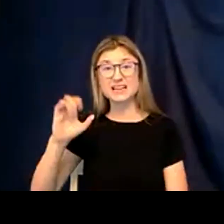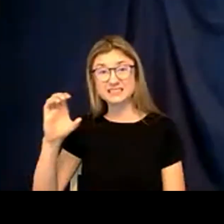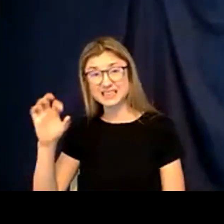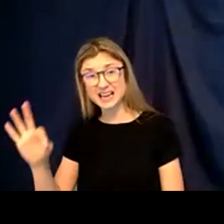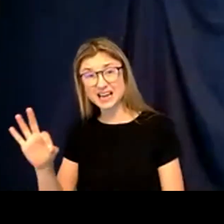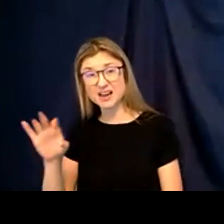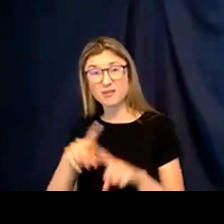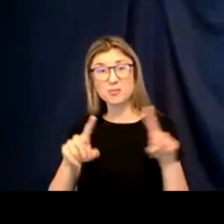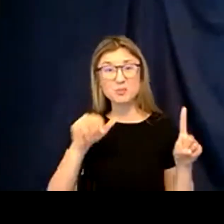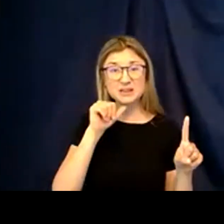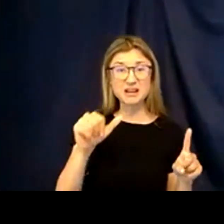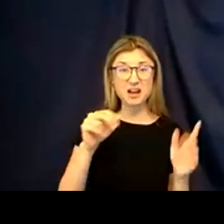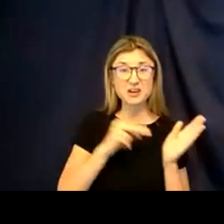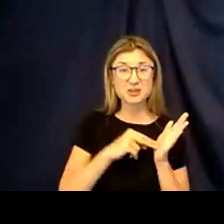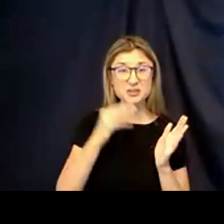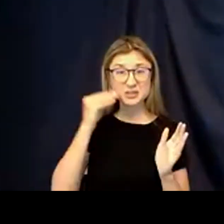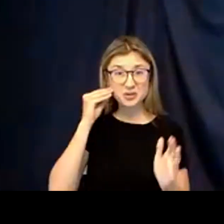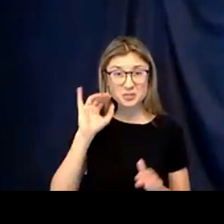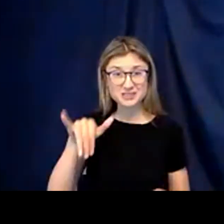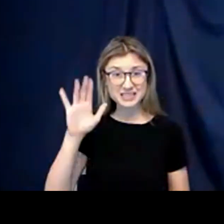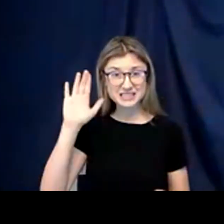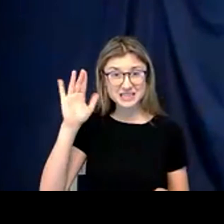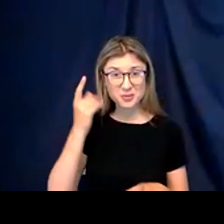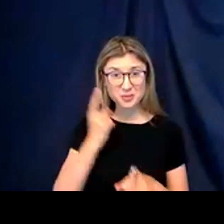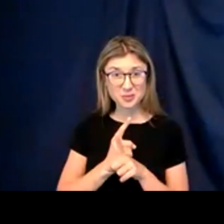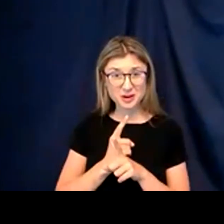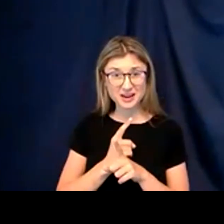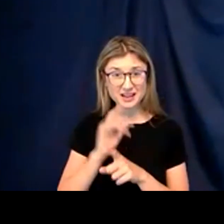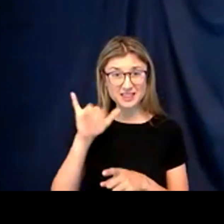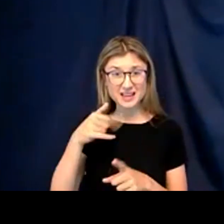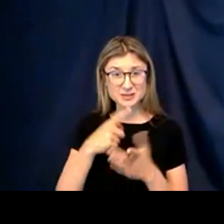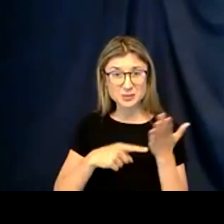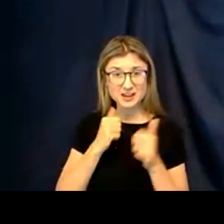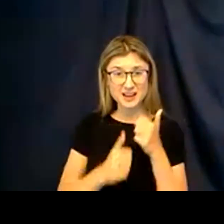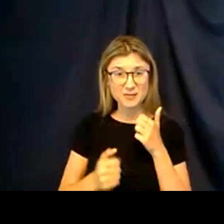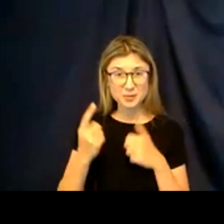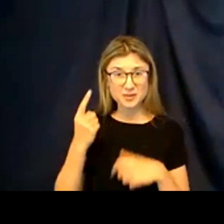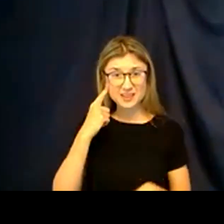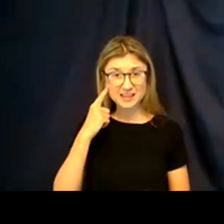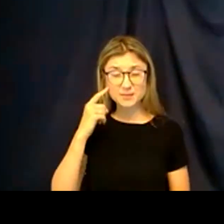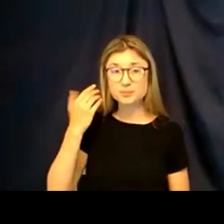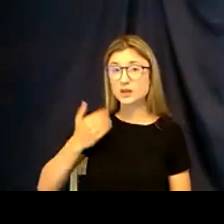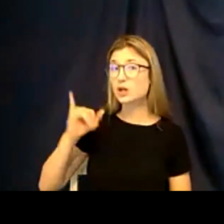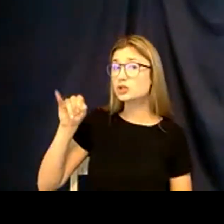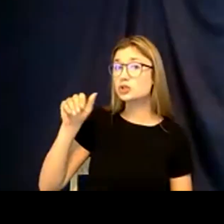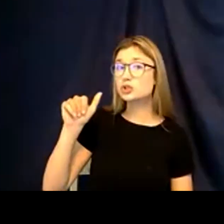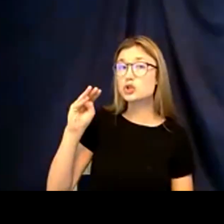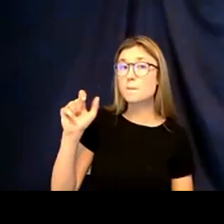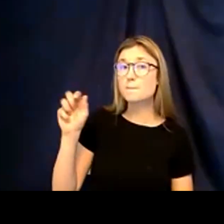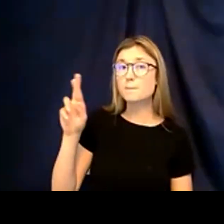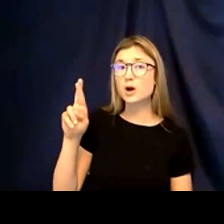it. Is that what everybody's thinking? Hey, I this is think it makes it. Could